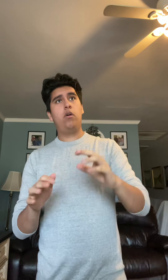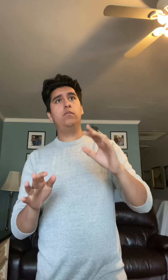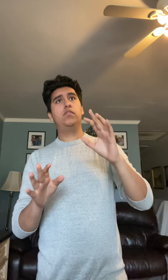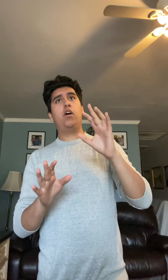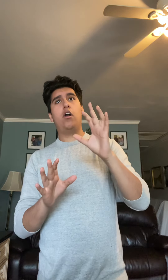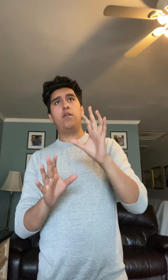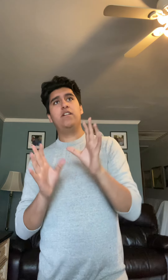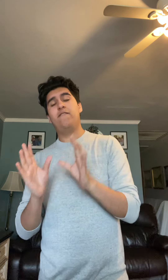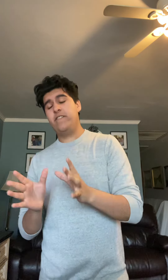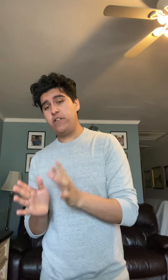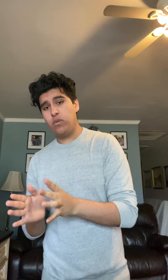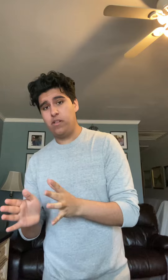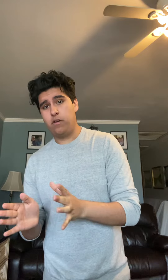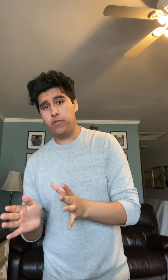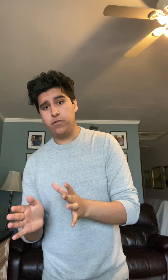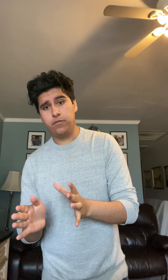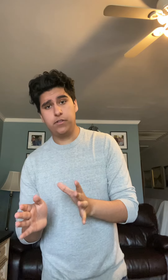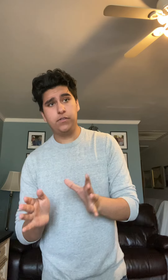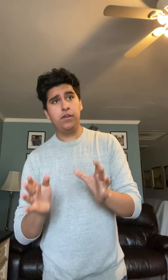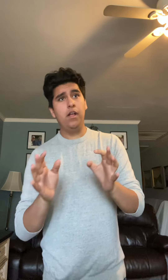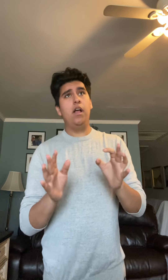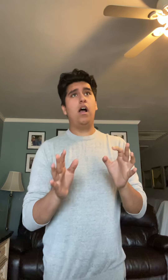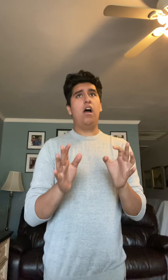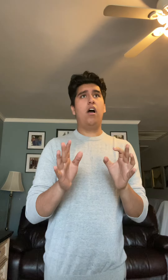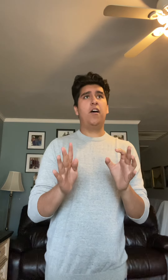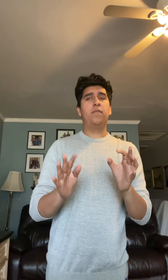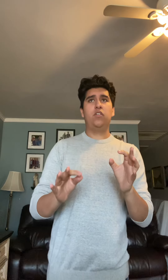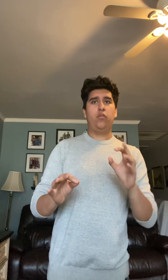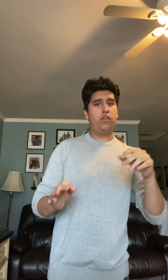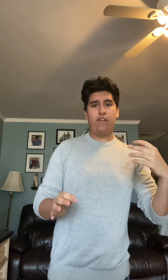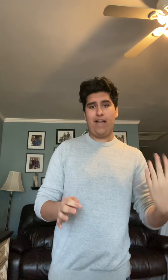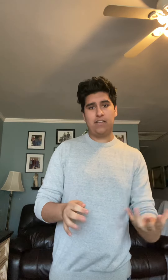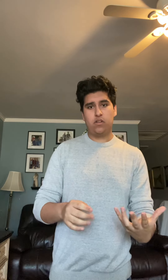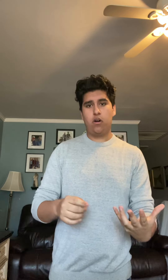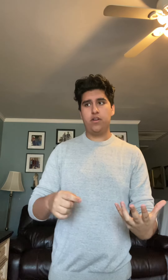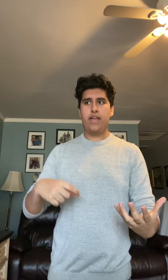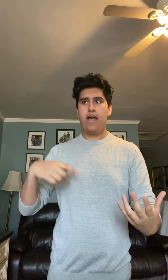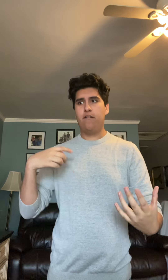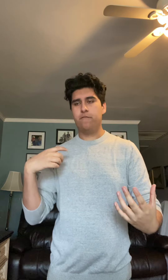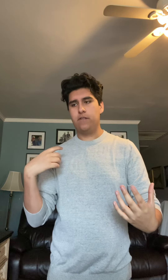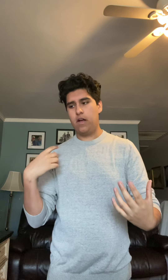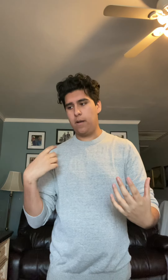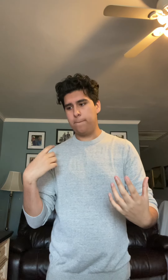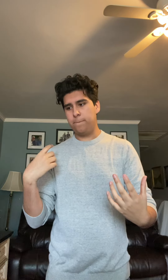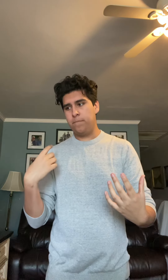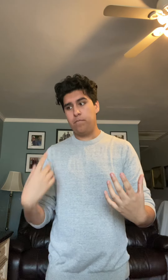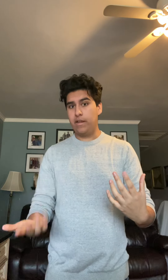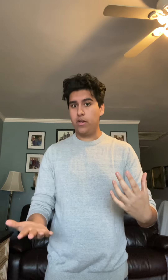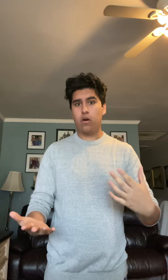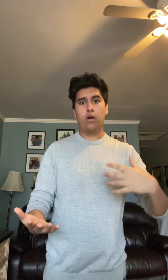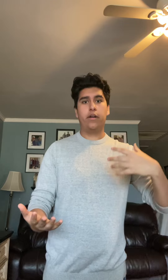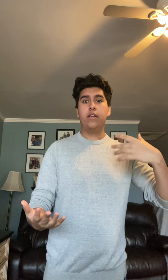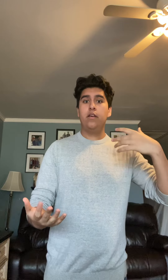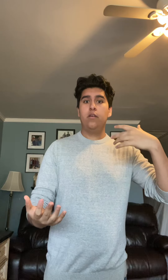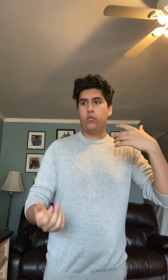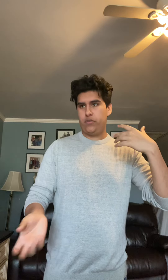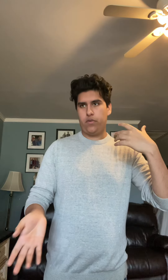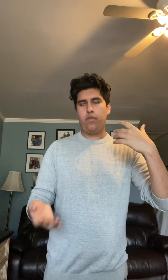realms are depicted very well in Marvel Universe. You have Asgard, you have Midgard, which is Earth, you